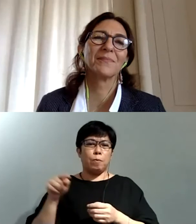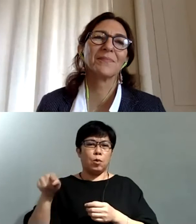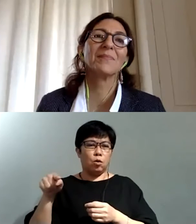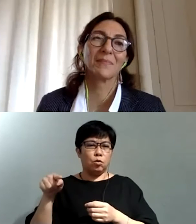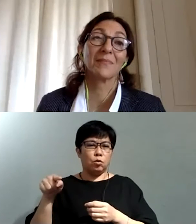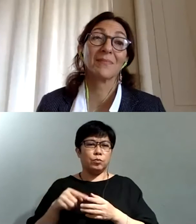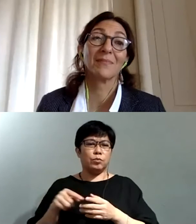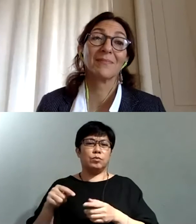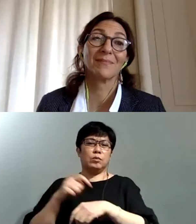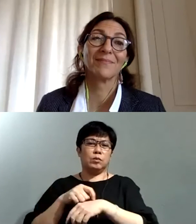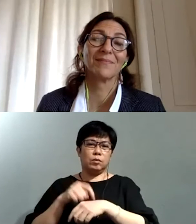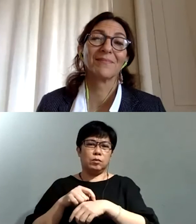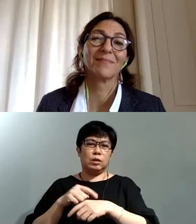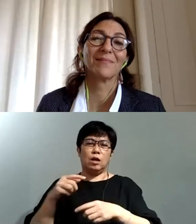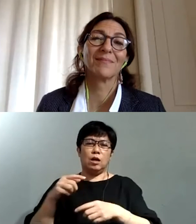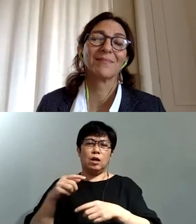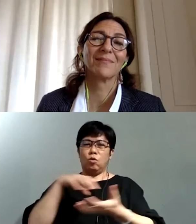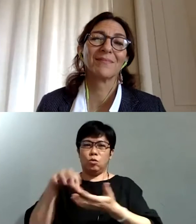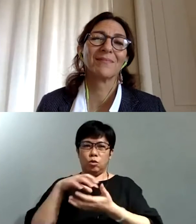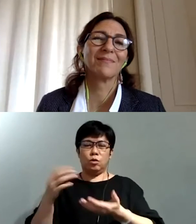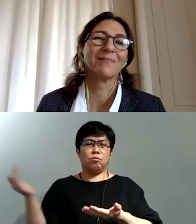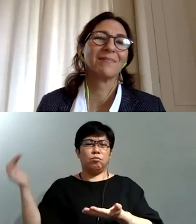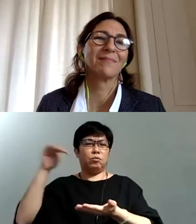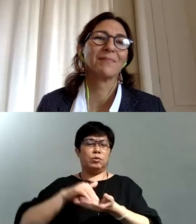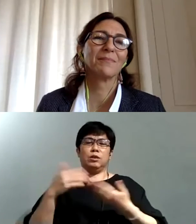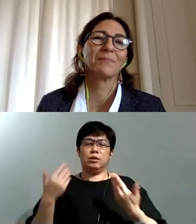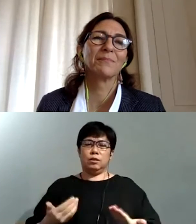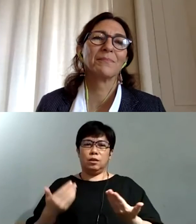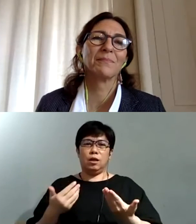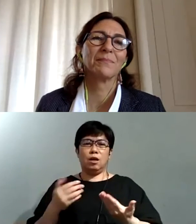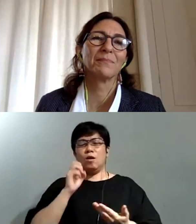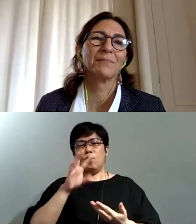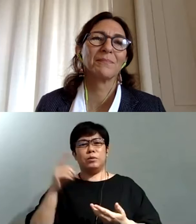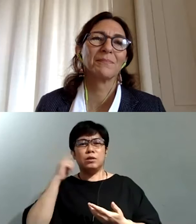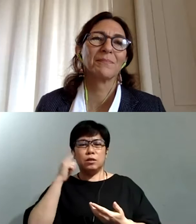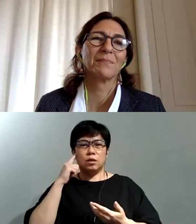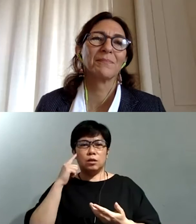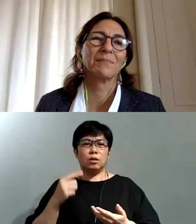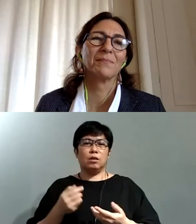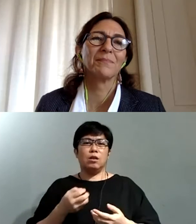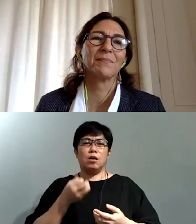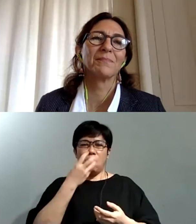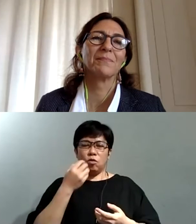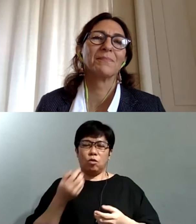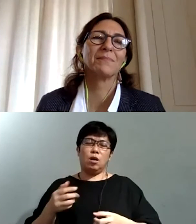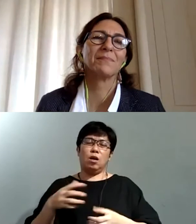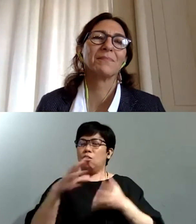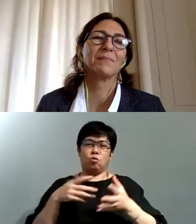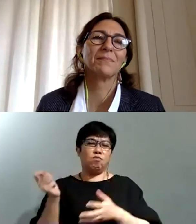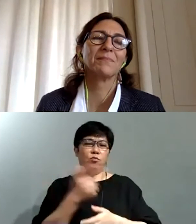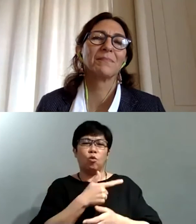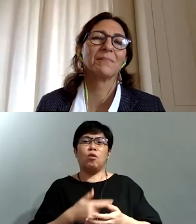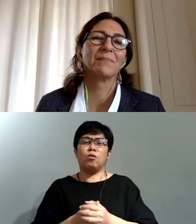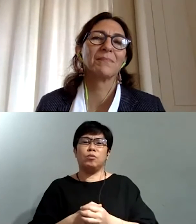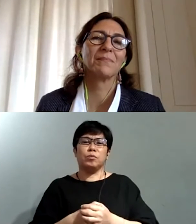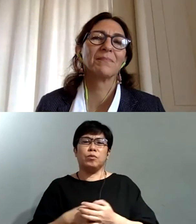more chaotic. Yeah, that's serious. So the situation is becoming worse. So I